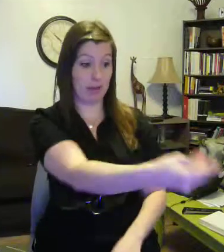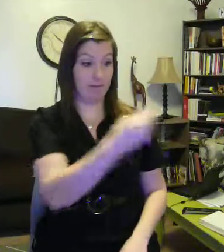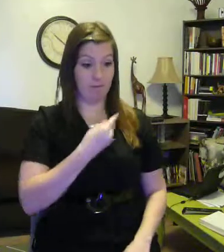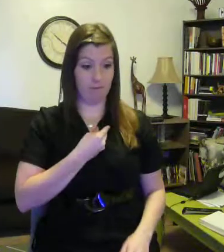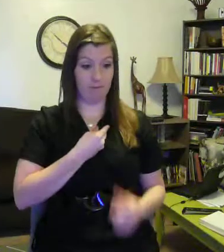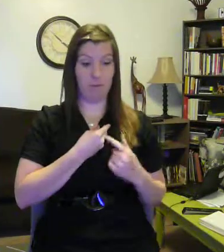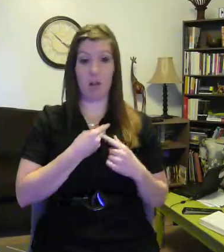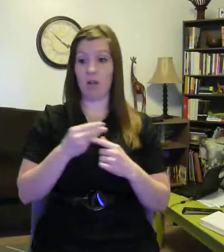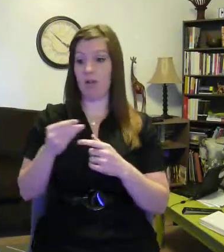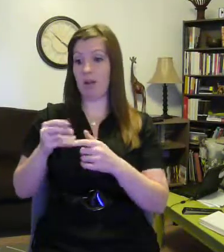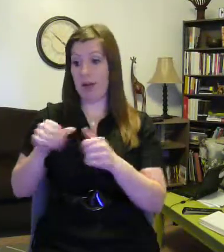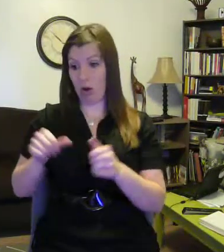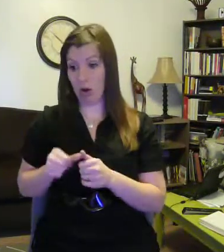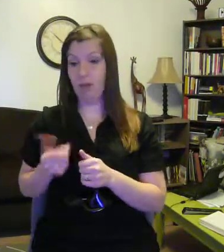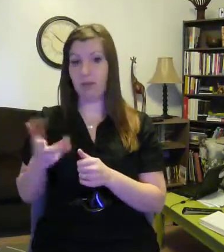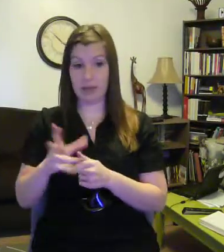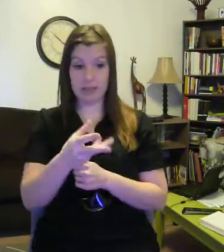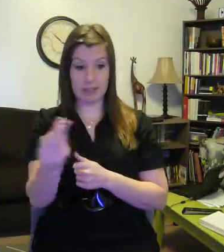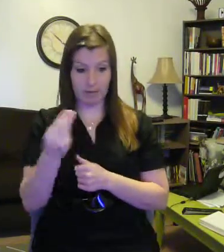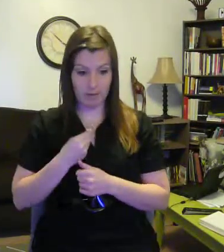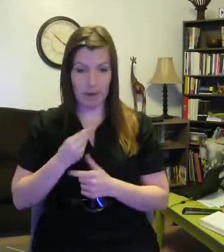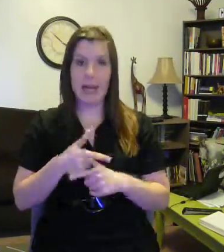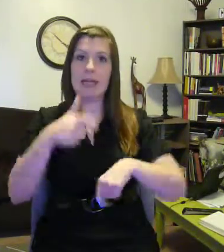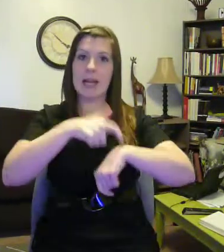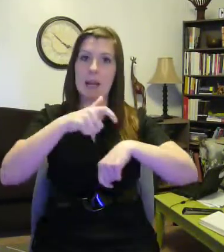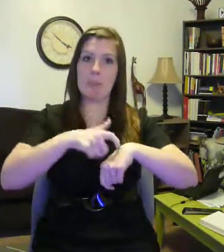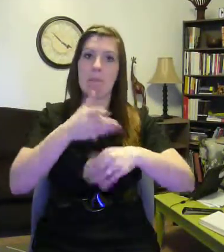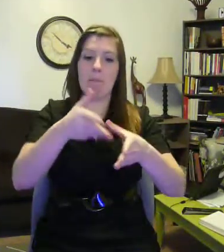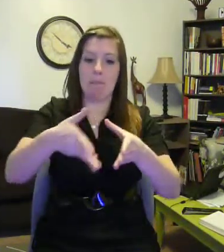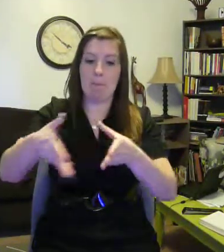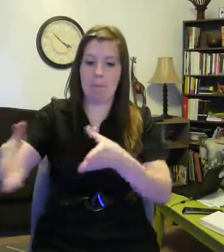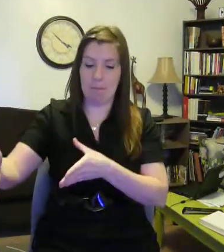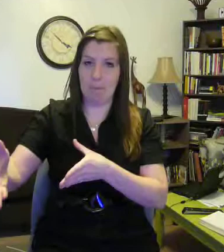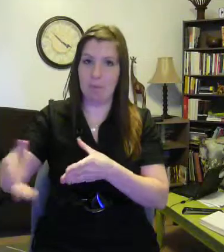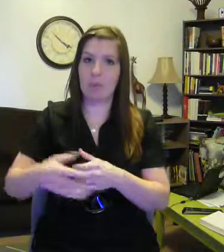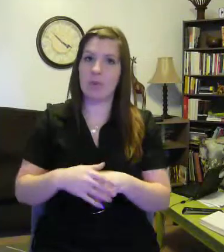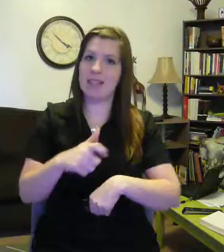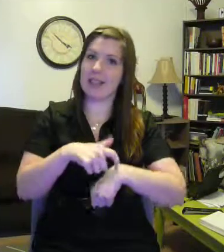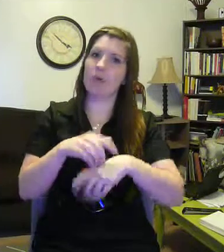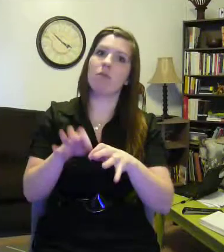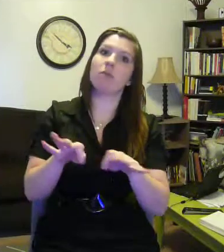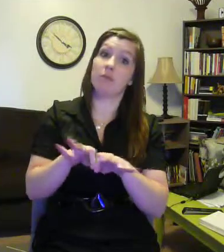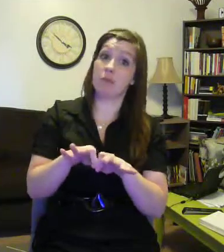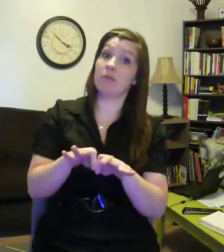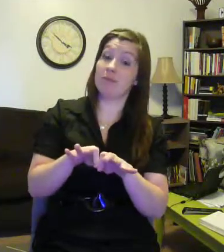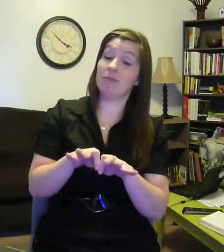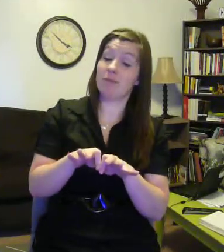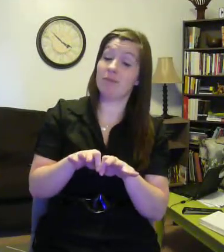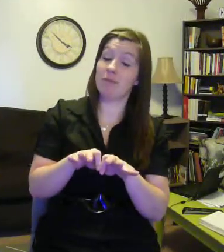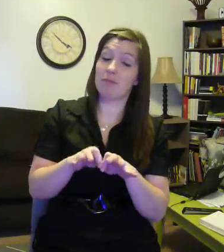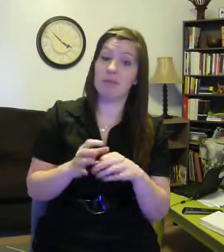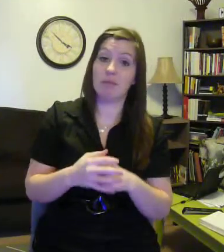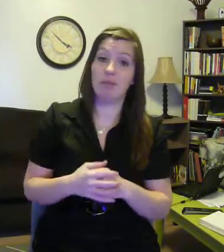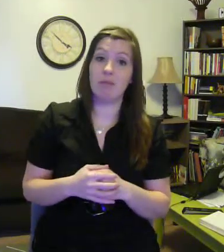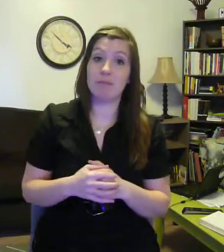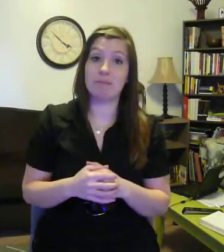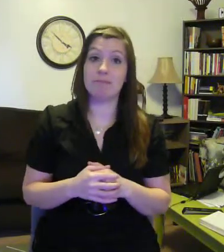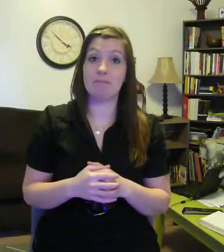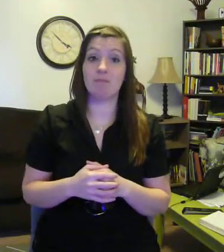location, and I'm given a time schedule. And time is very important in that I get this built